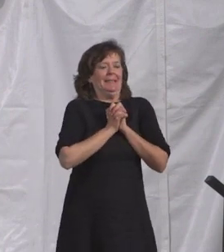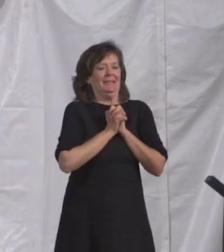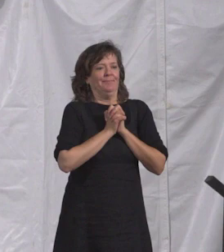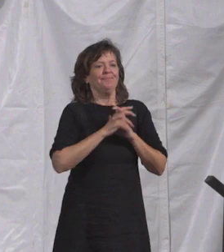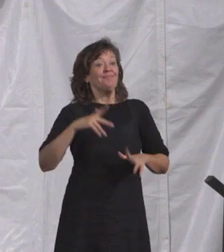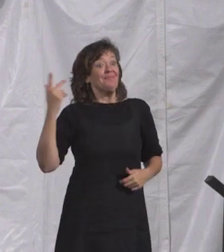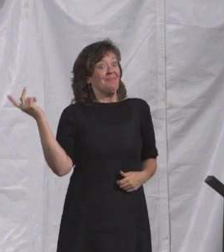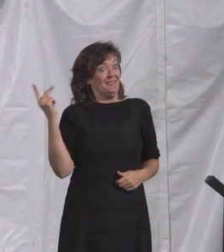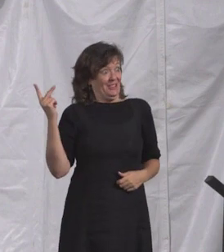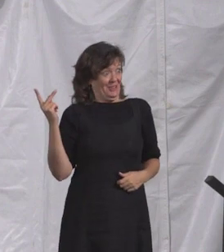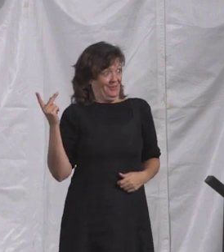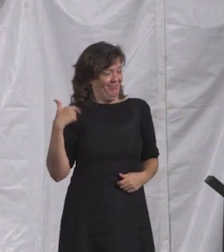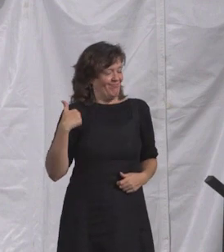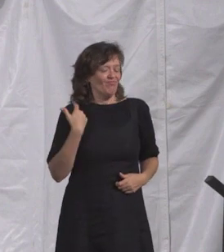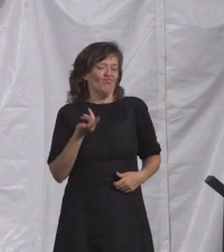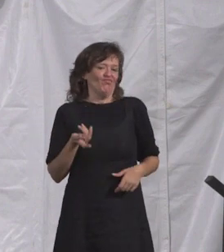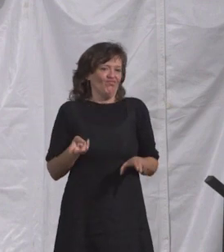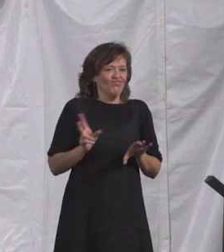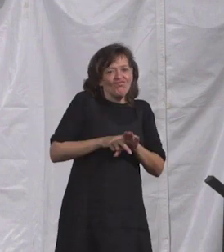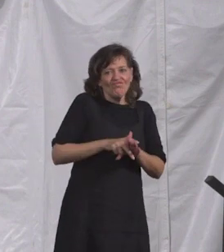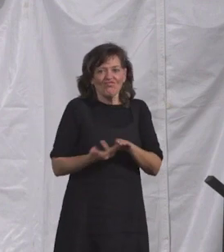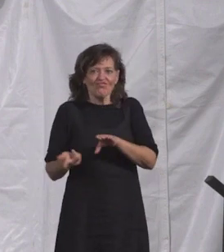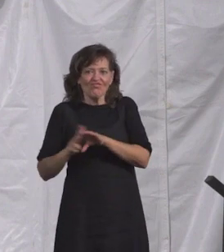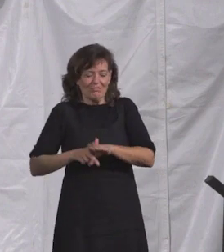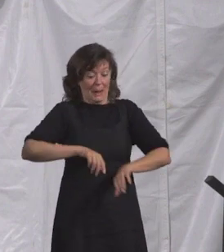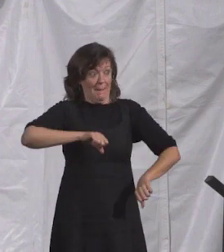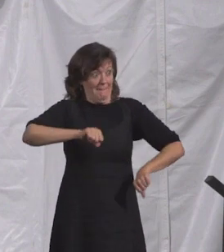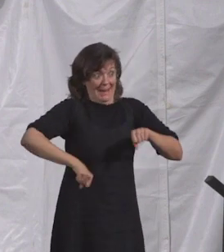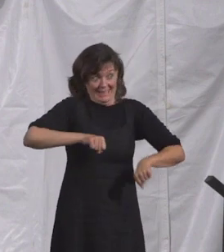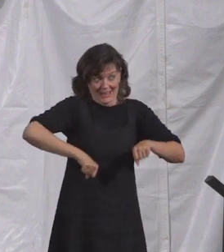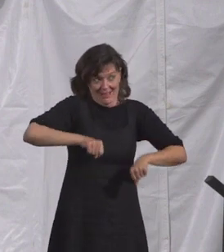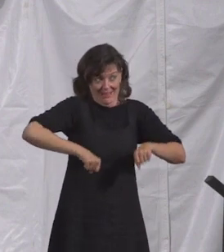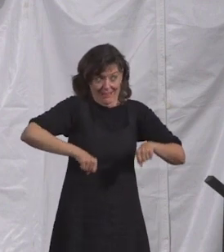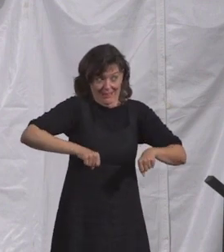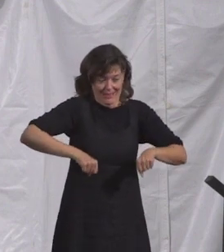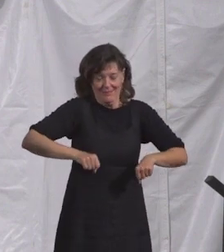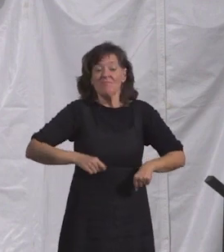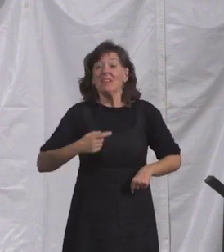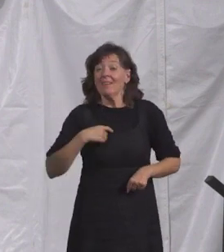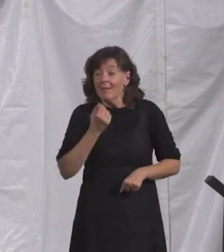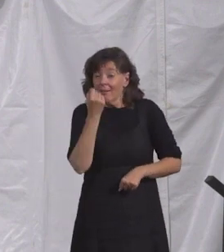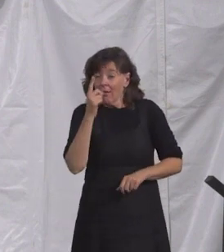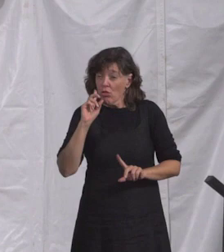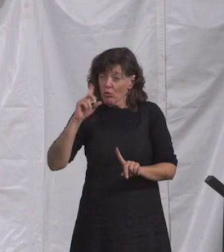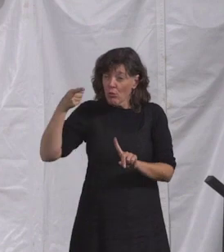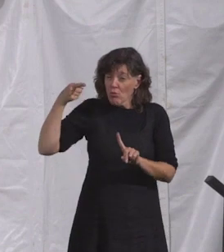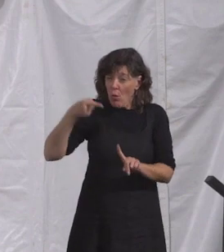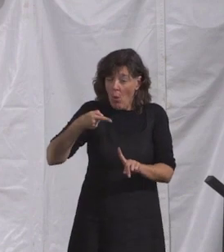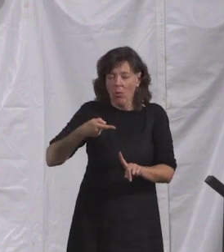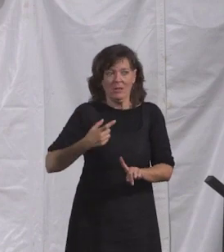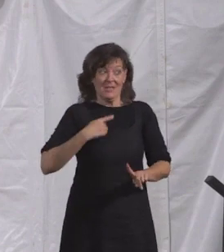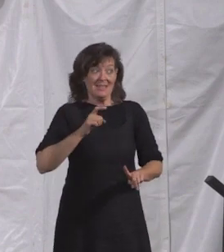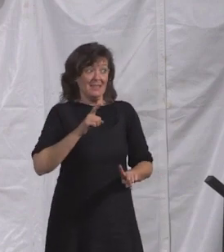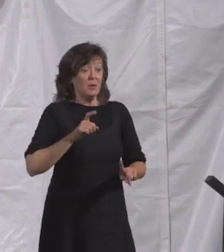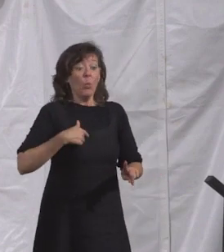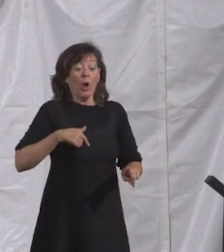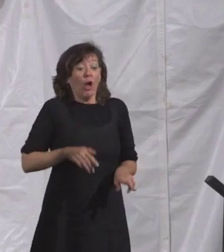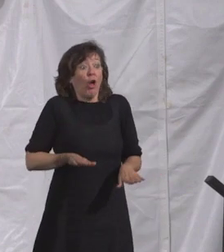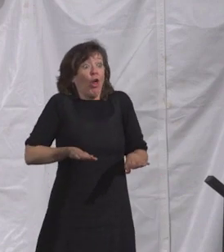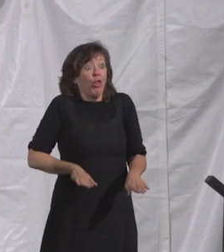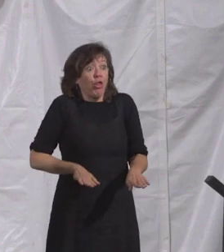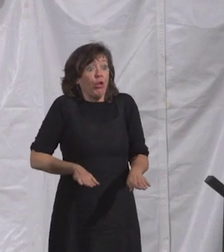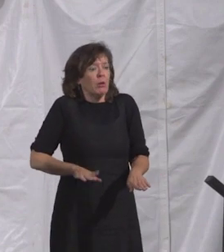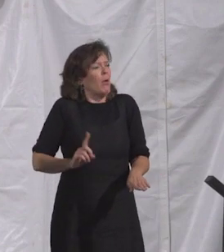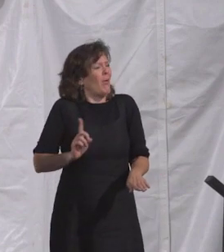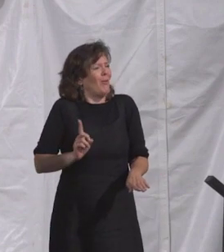goal was to pedal the entire way down. To be in 10th gear by the time you got to my house and to never touch your